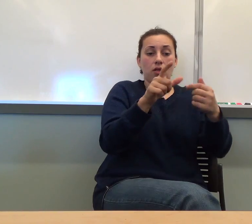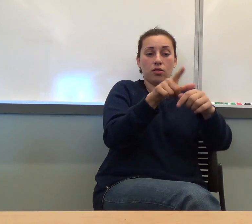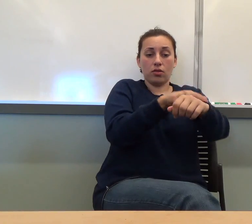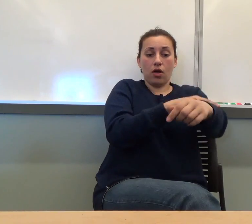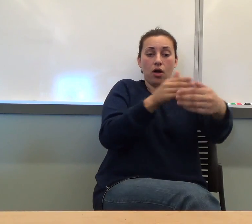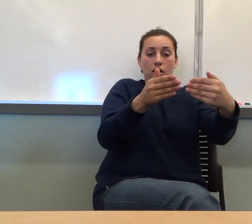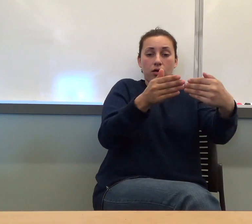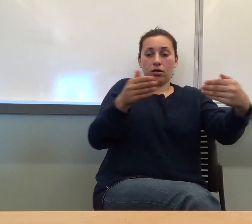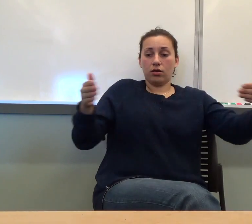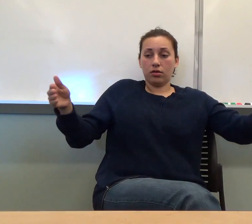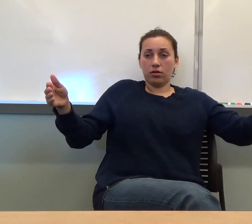this, rather